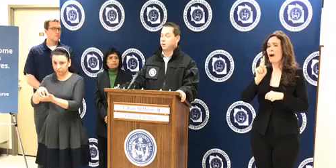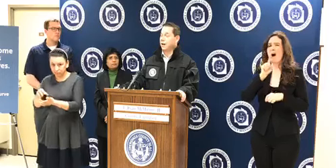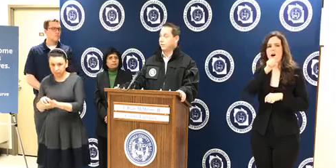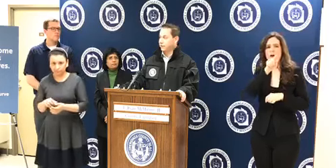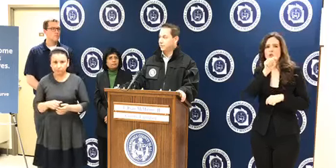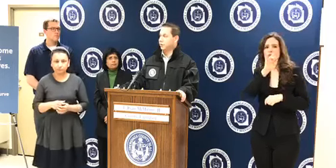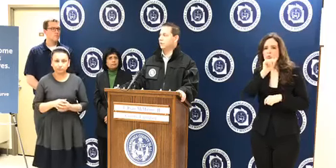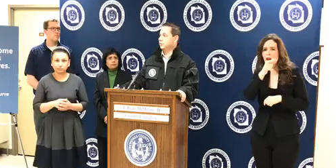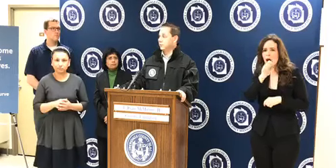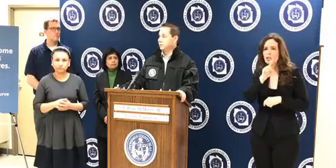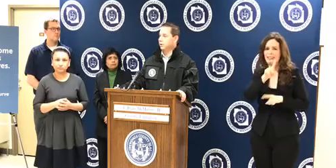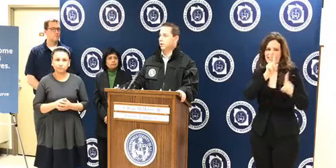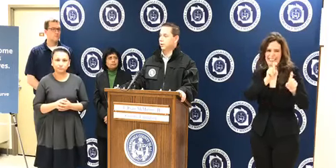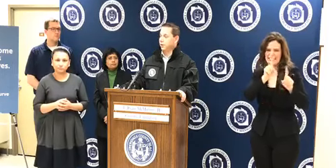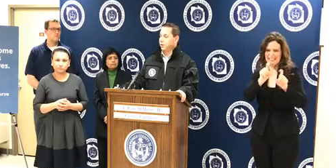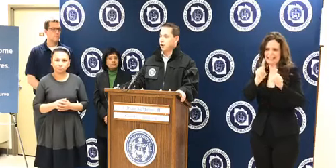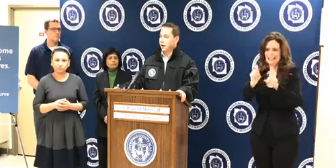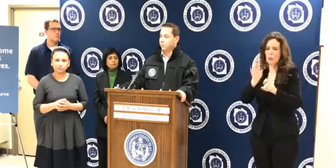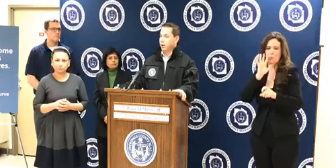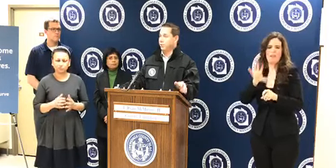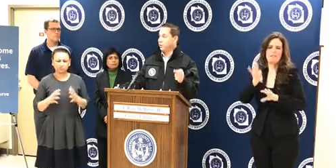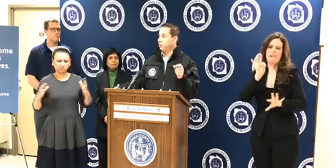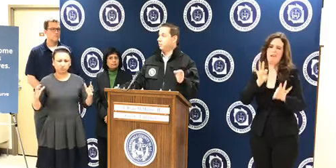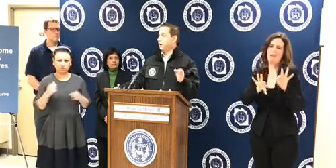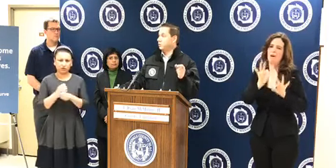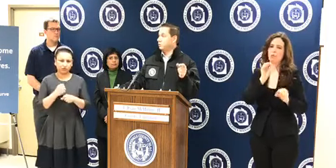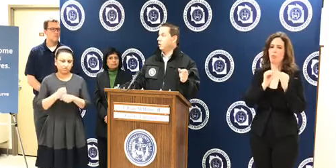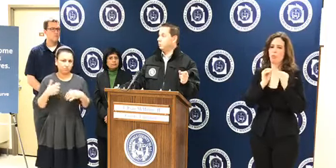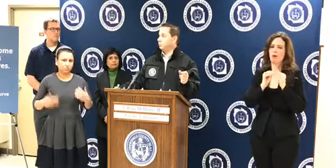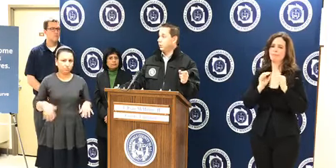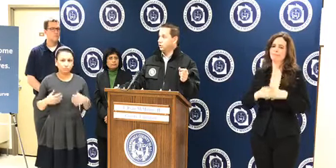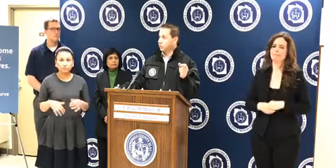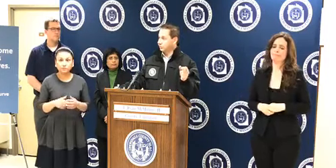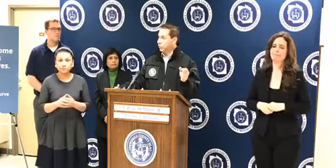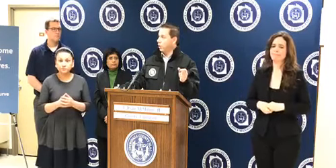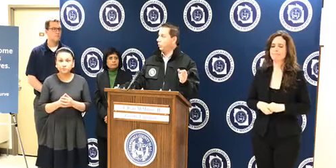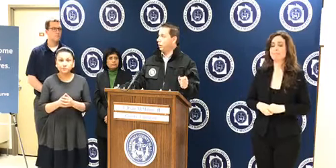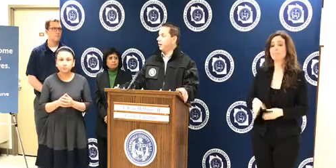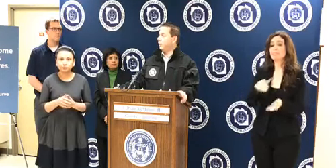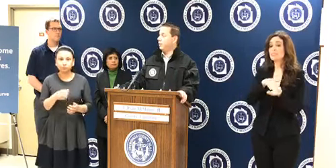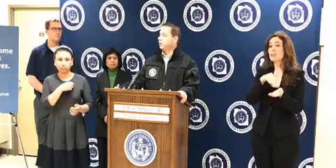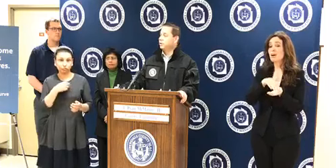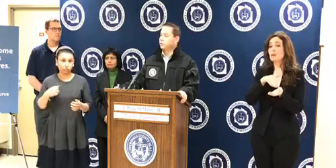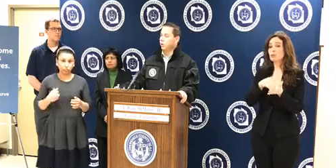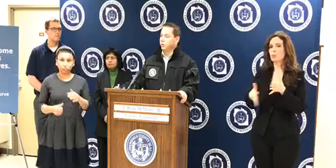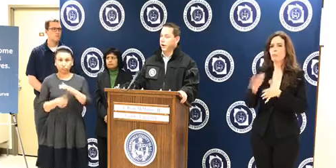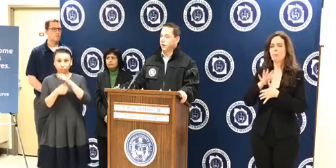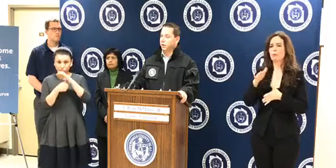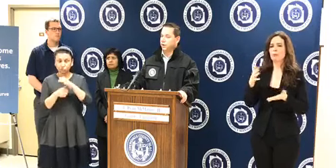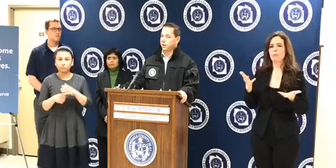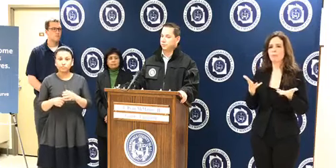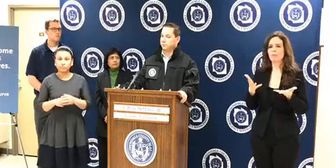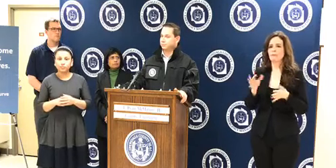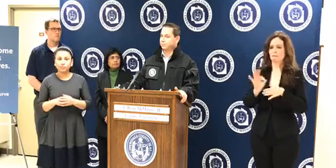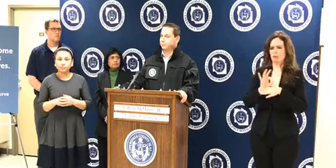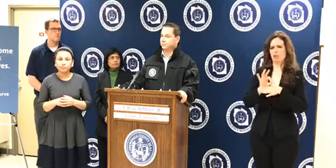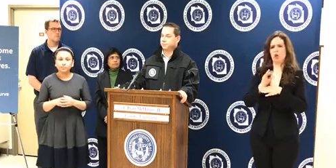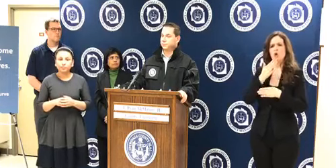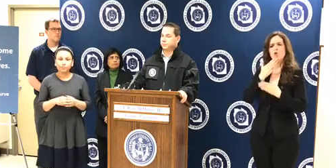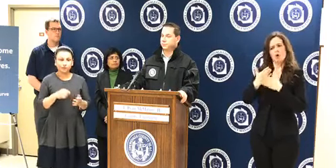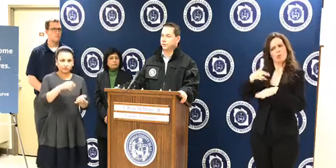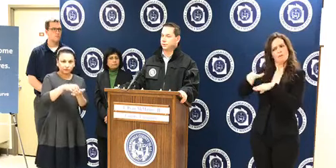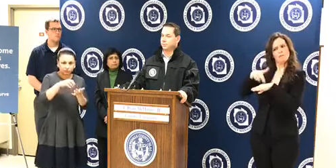There's been a lot of activity, and so primary care providers are functioning very well right now. So we got